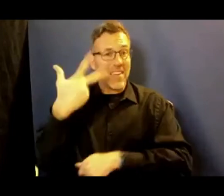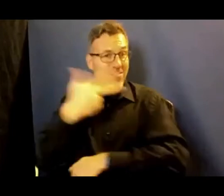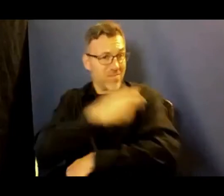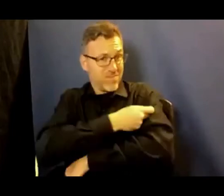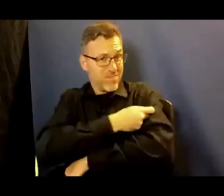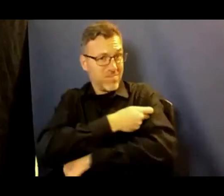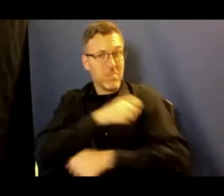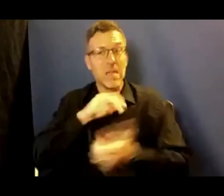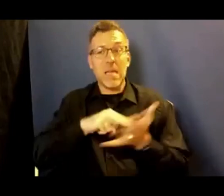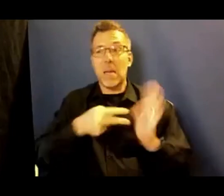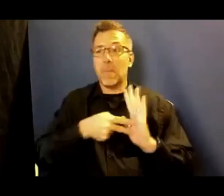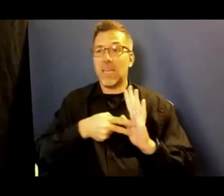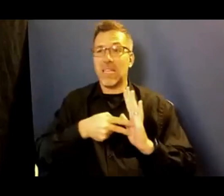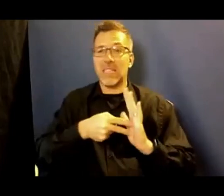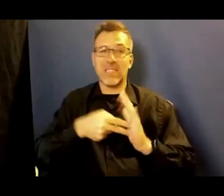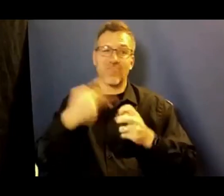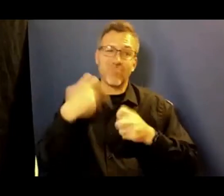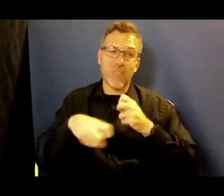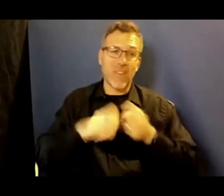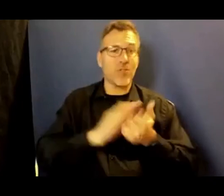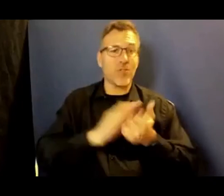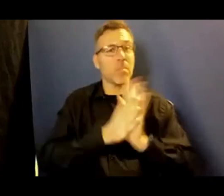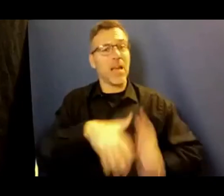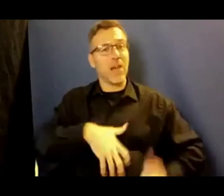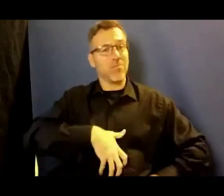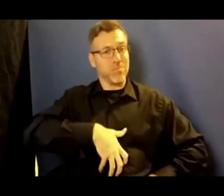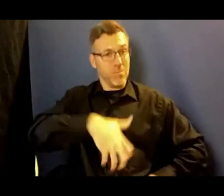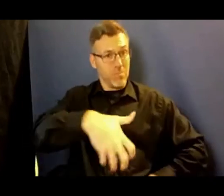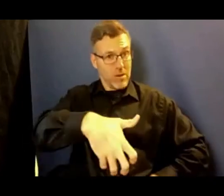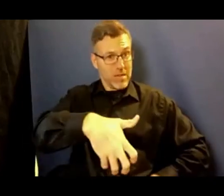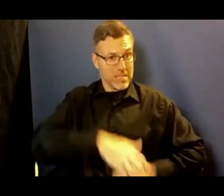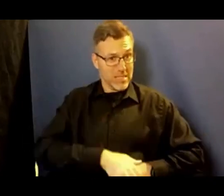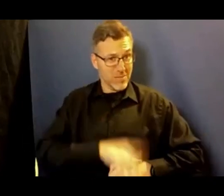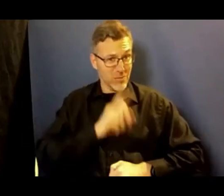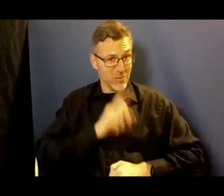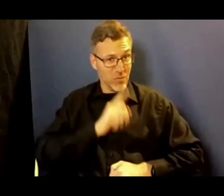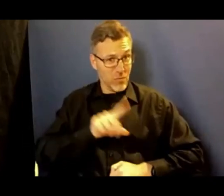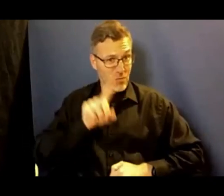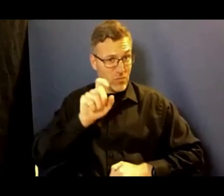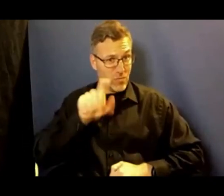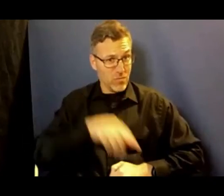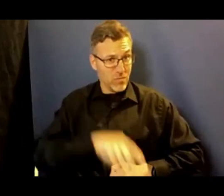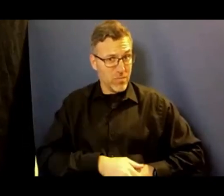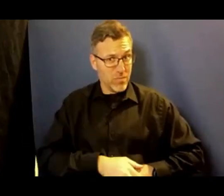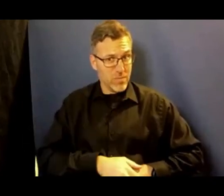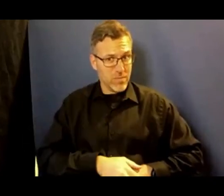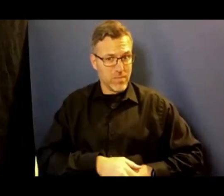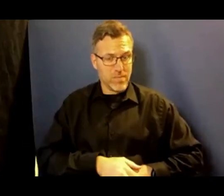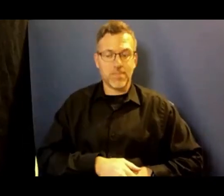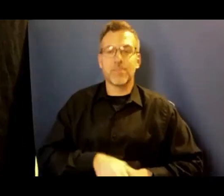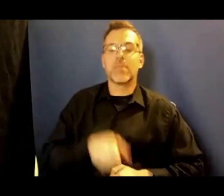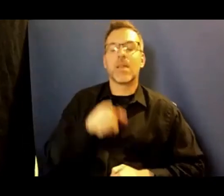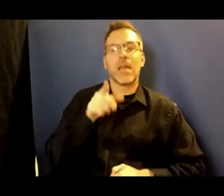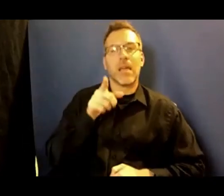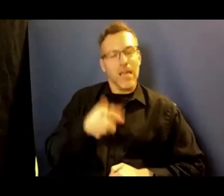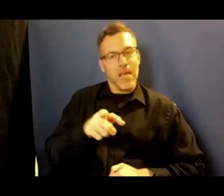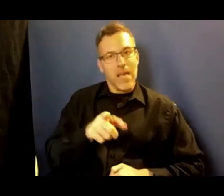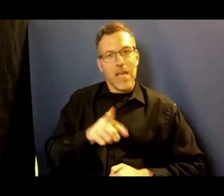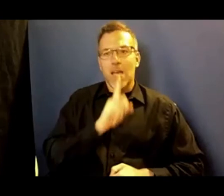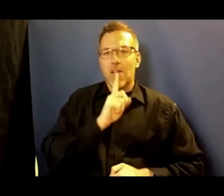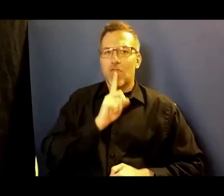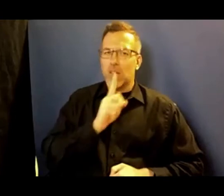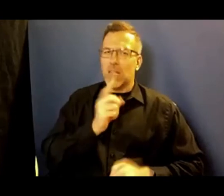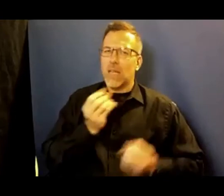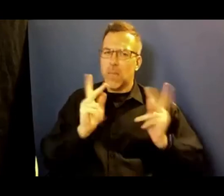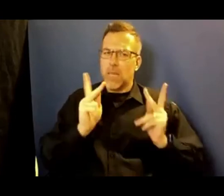This is one that no matter how much evidence we have to refute it, people have really held on to. And I